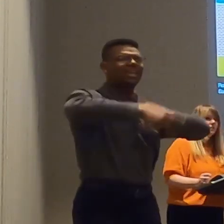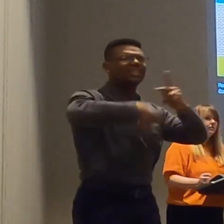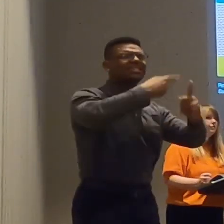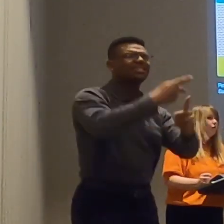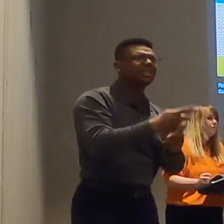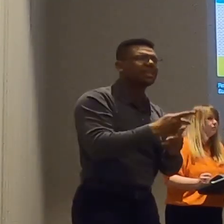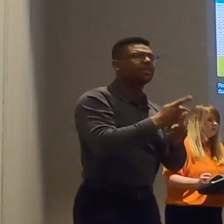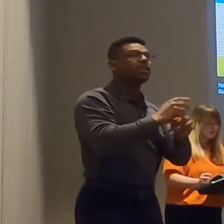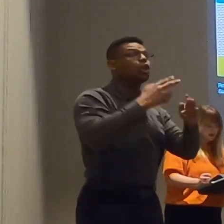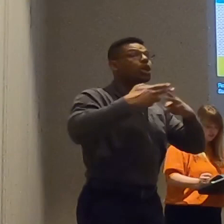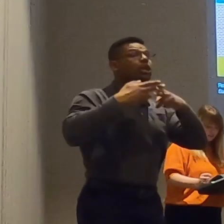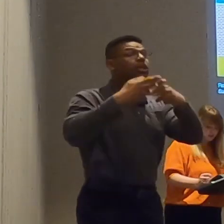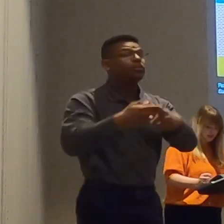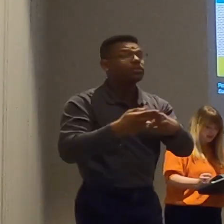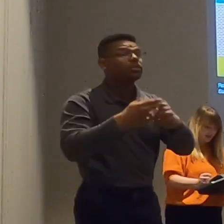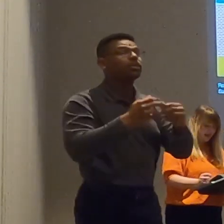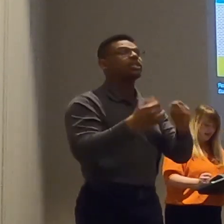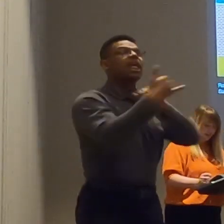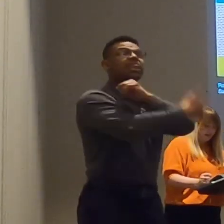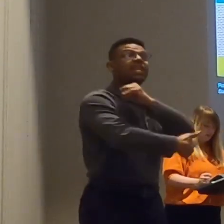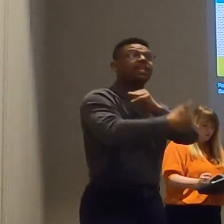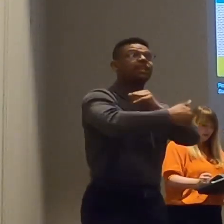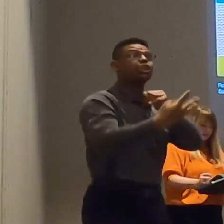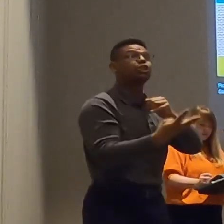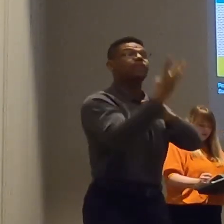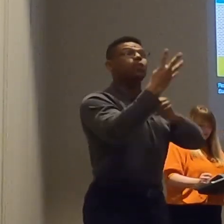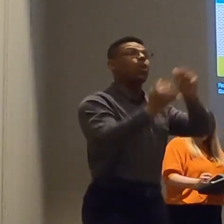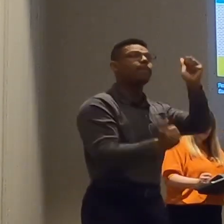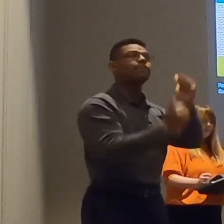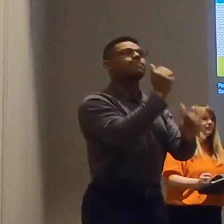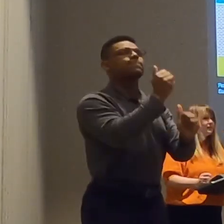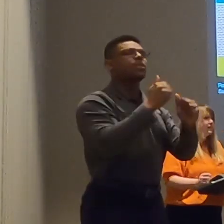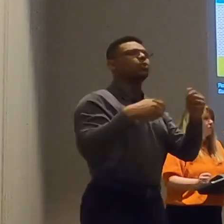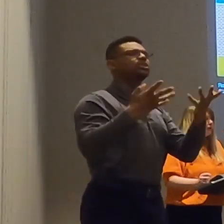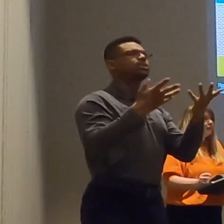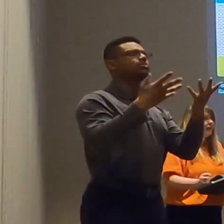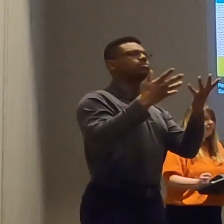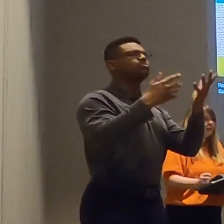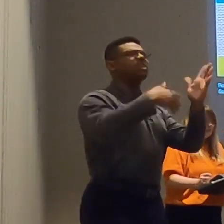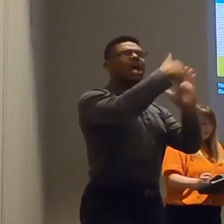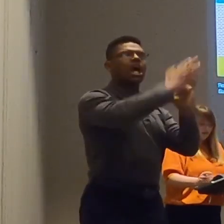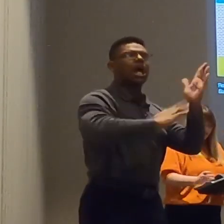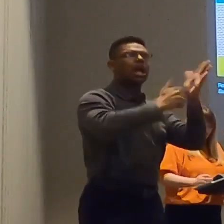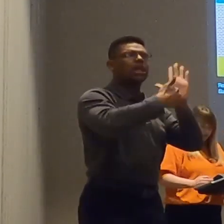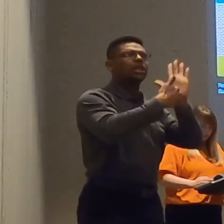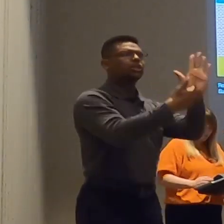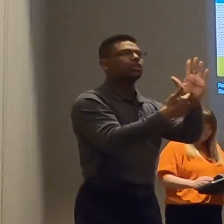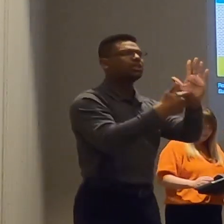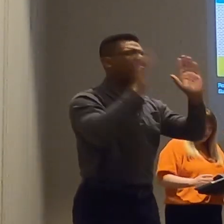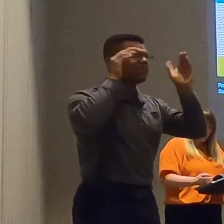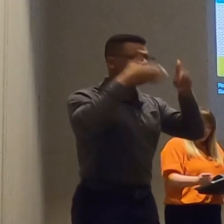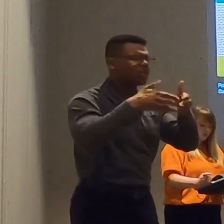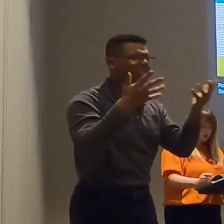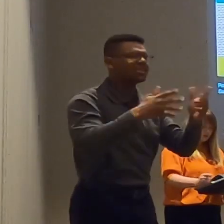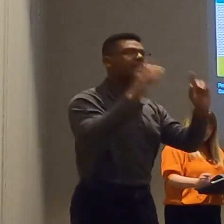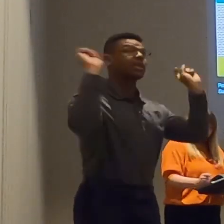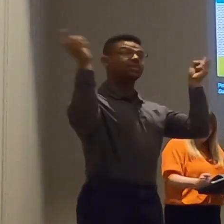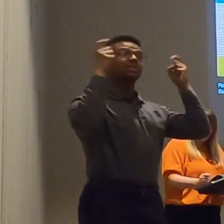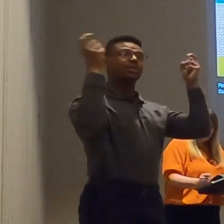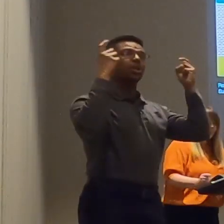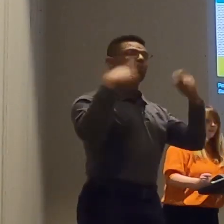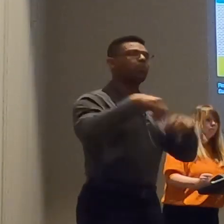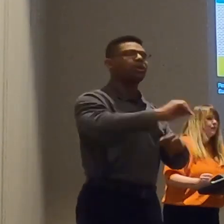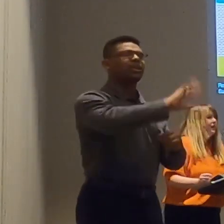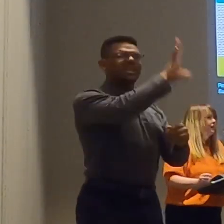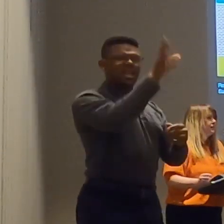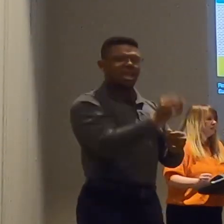the nation's foremost collagist. Like Bowman, his artworks focus on celebrating African American culture. She's also